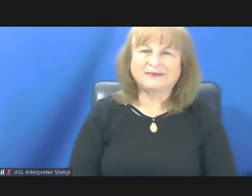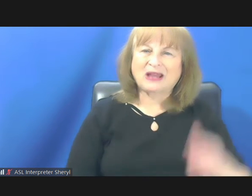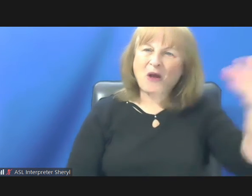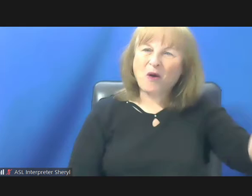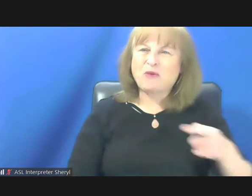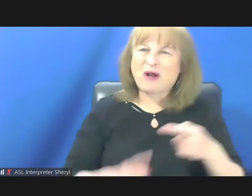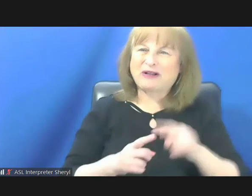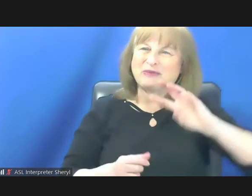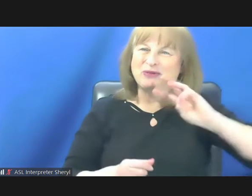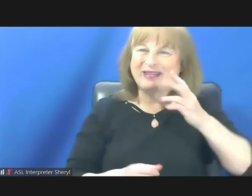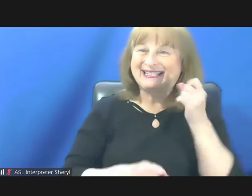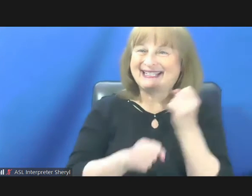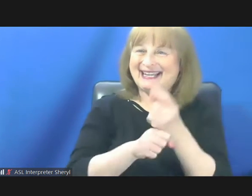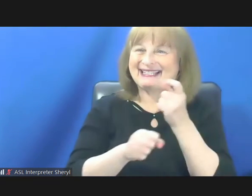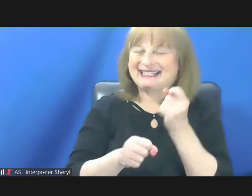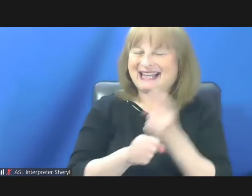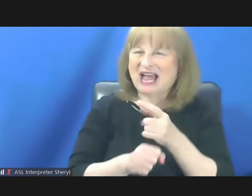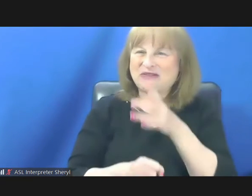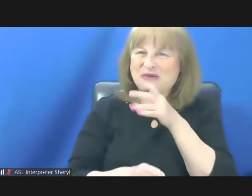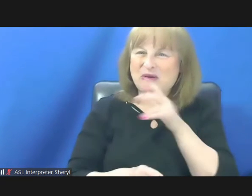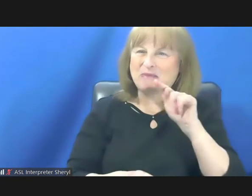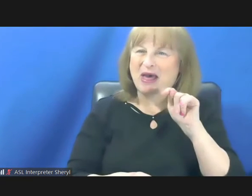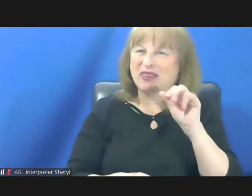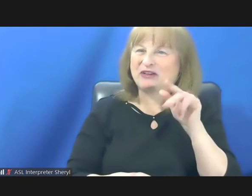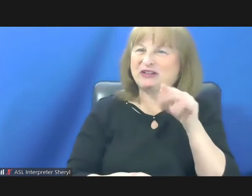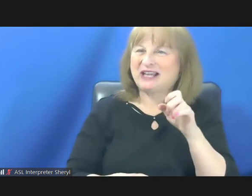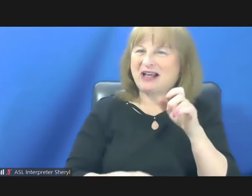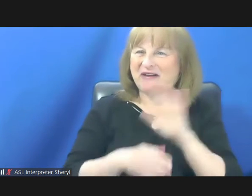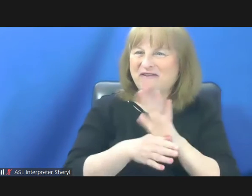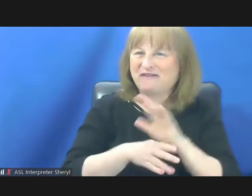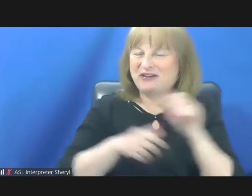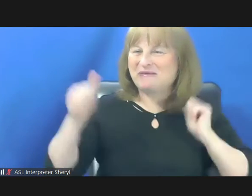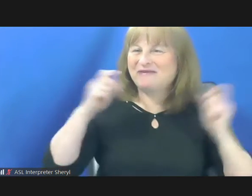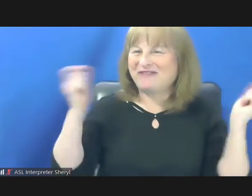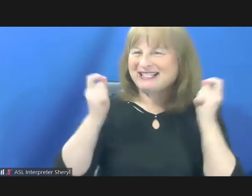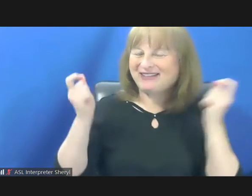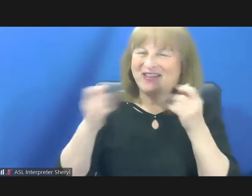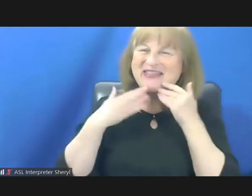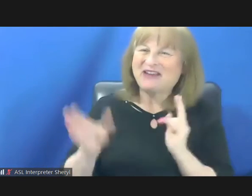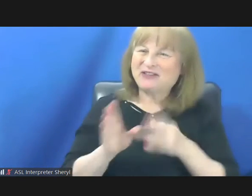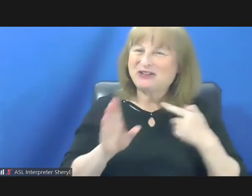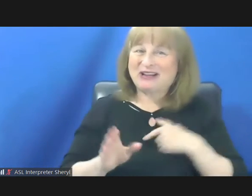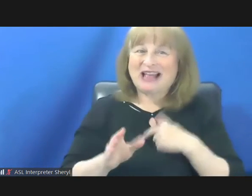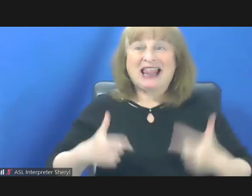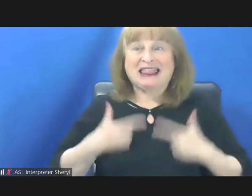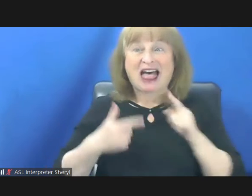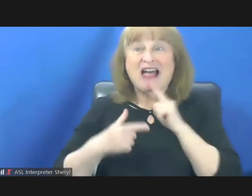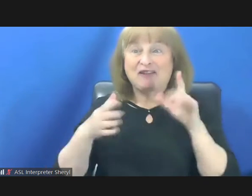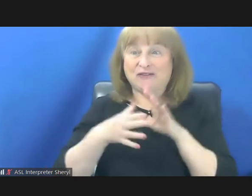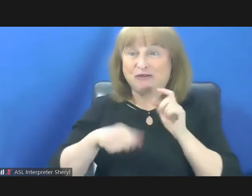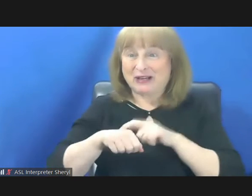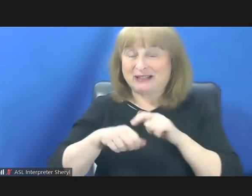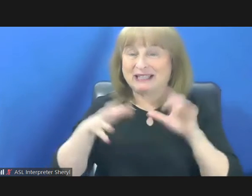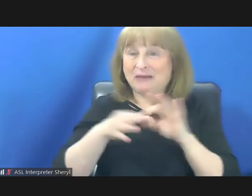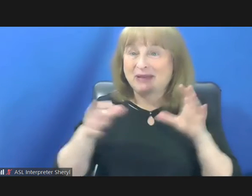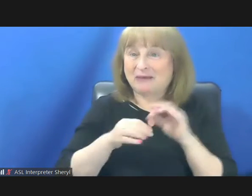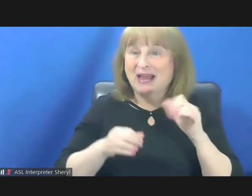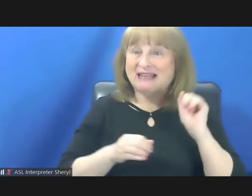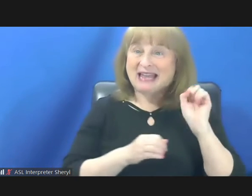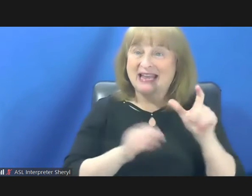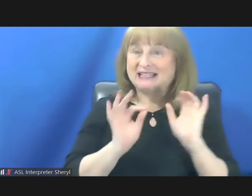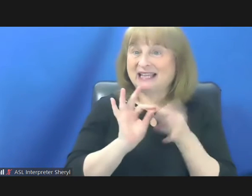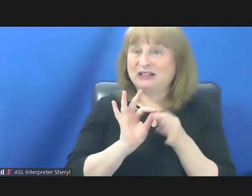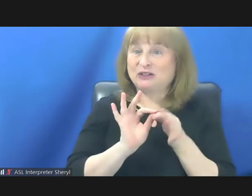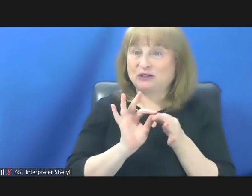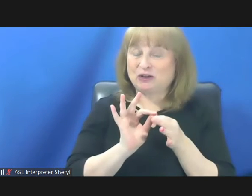Welcome to the 6th Annual Mother Tongue Film Festival. Thank you for joining us. Live real-time captioning and American Sign Language